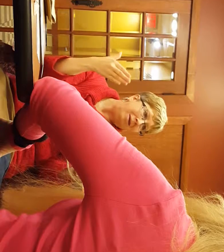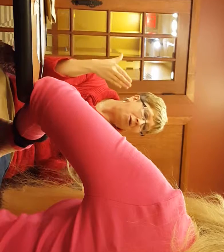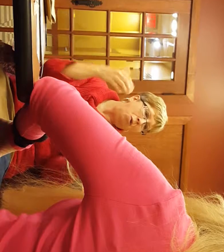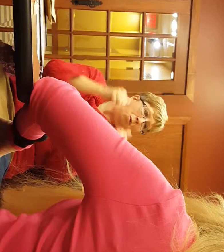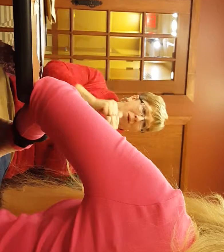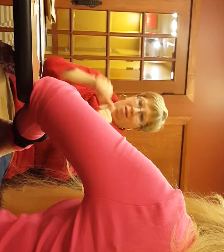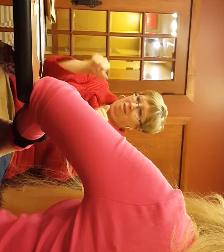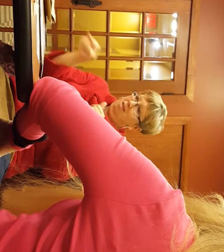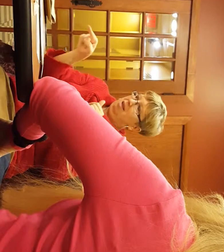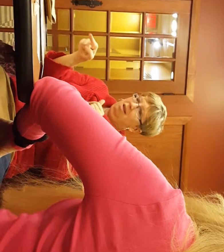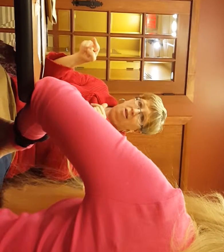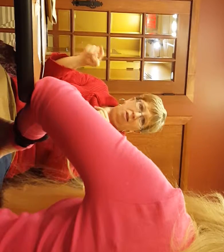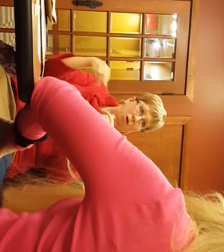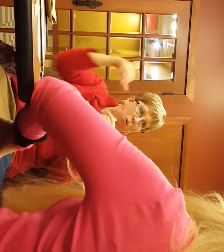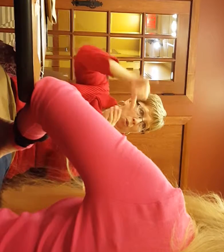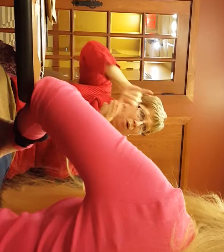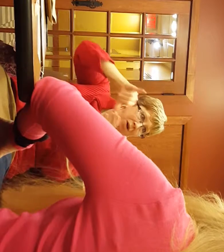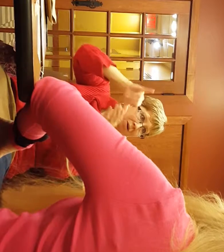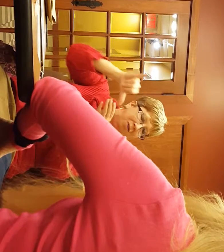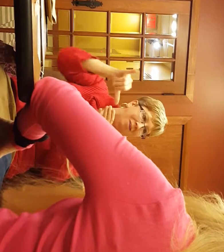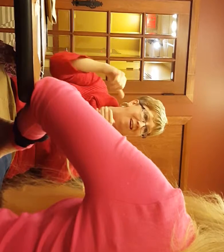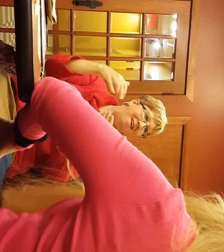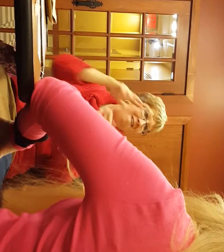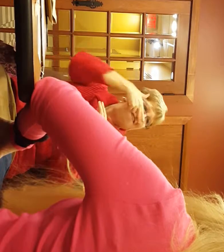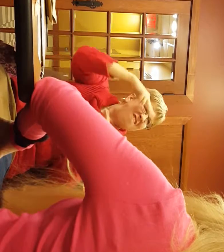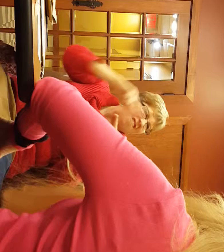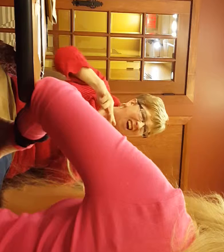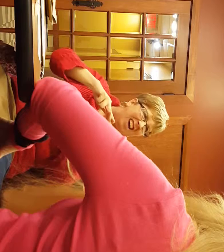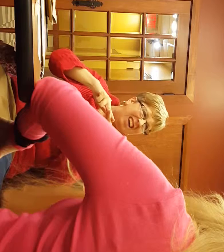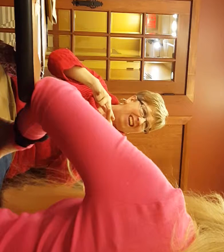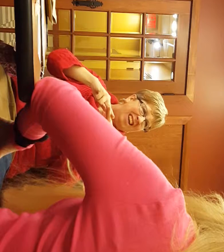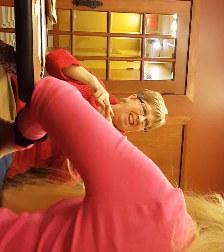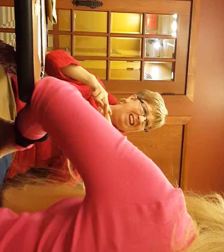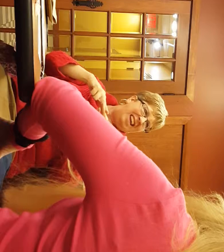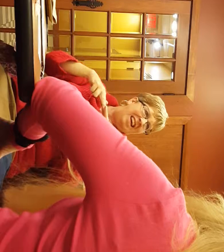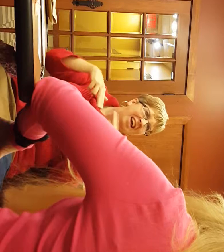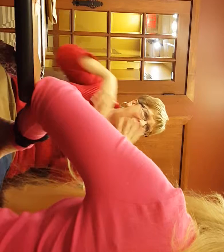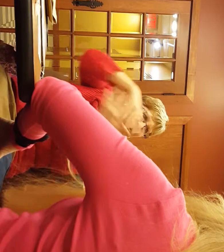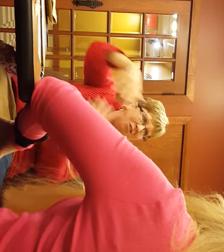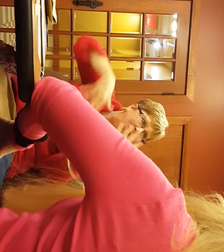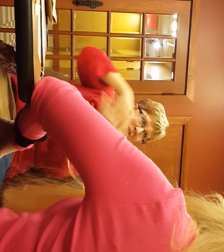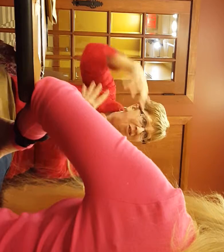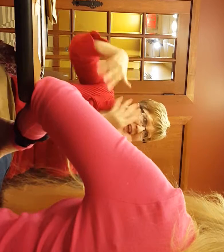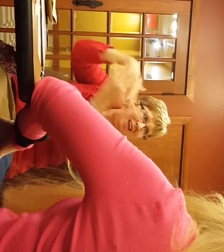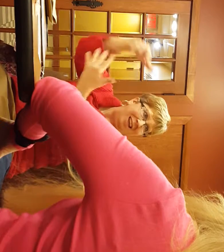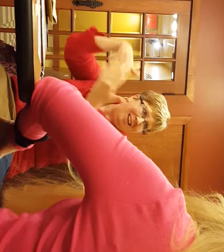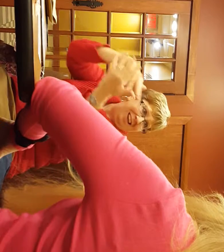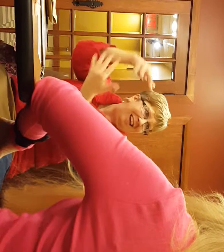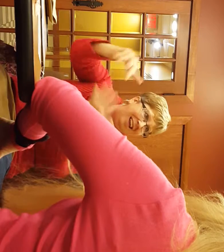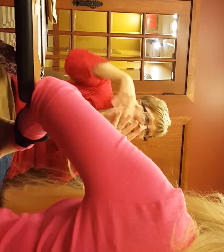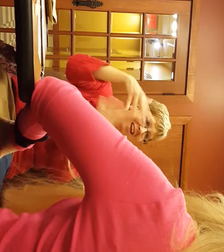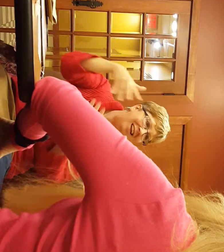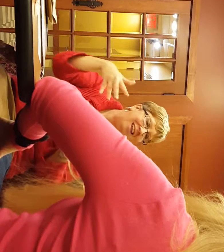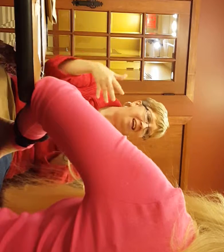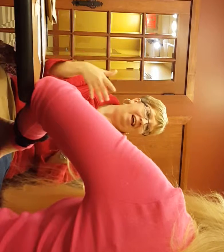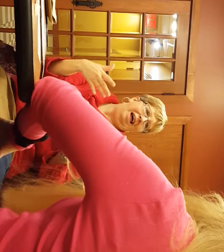friends and have something interesting in my life besides homeschooling with the kids, field service with the